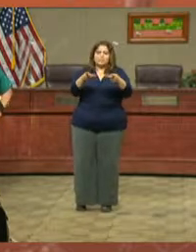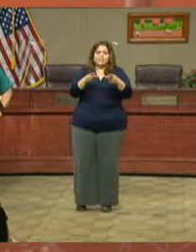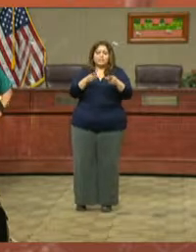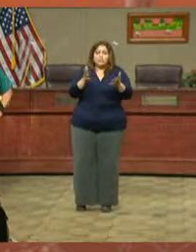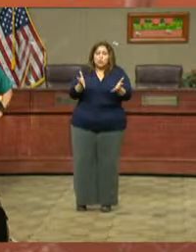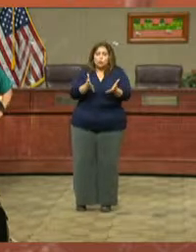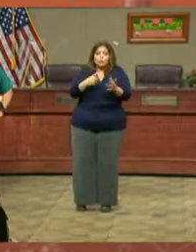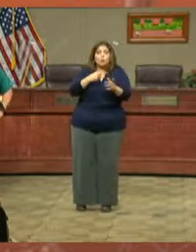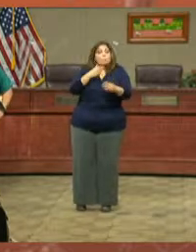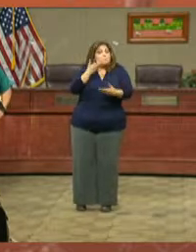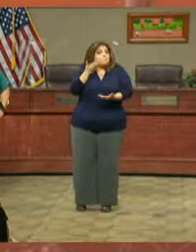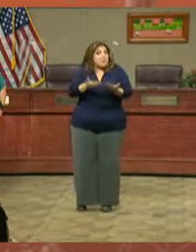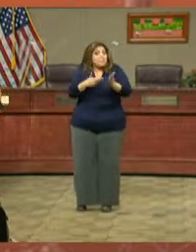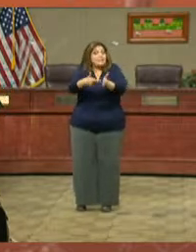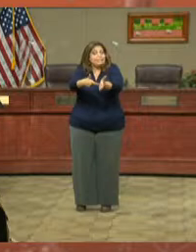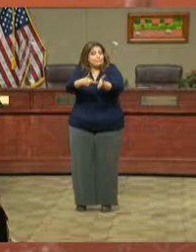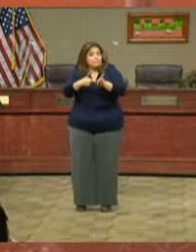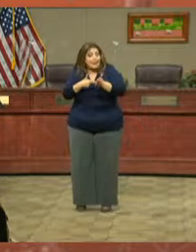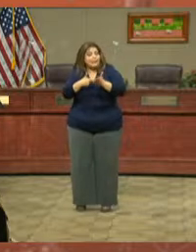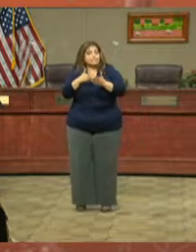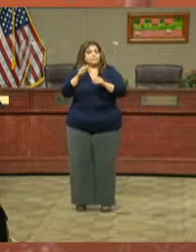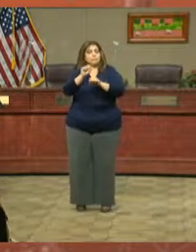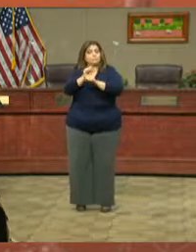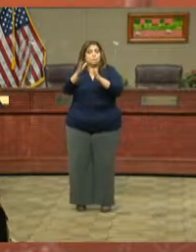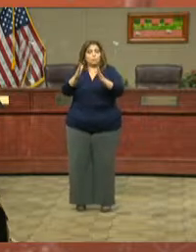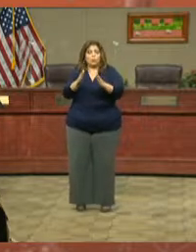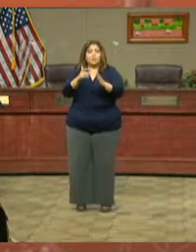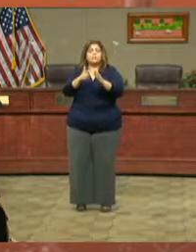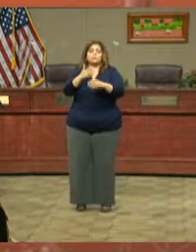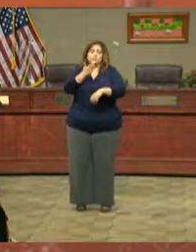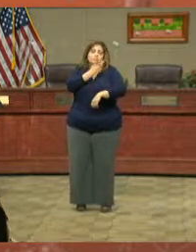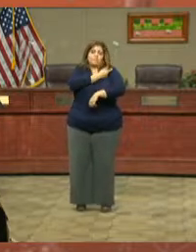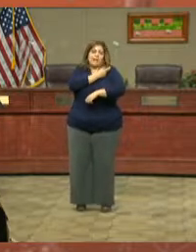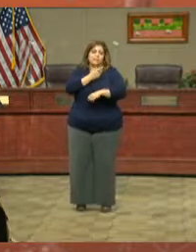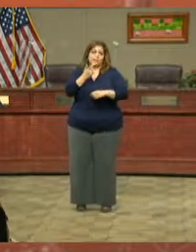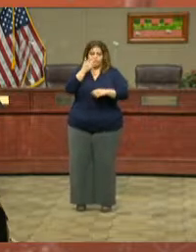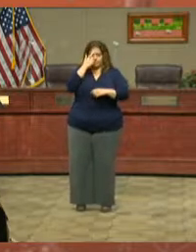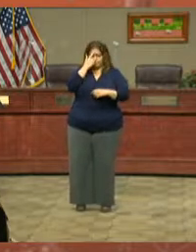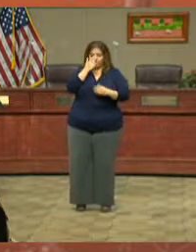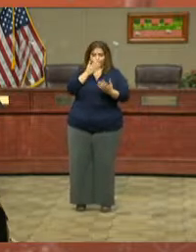demand that your employees get vaccinated. Next.